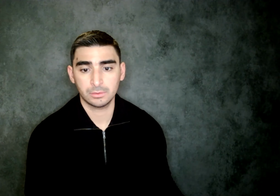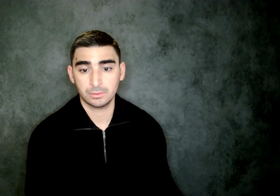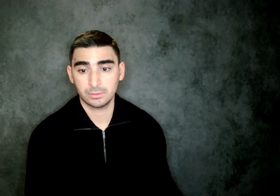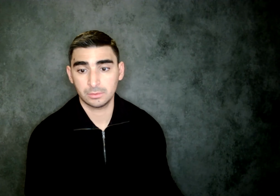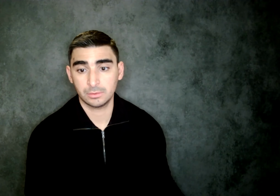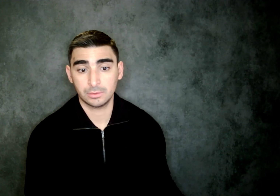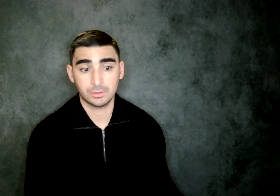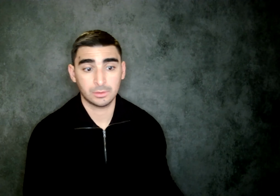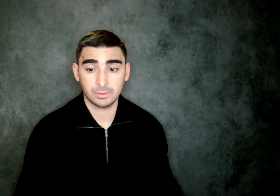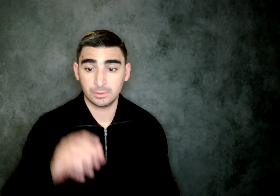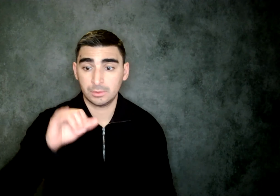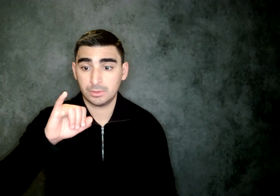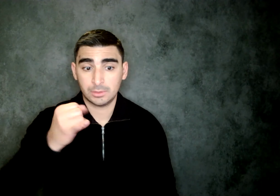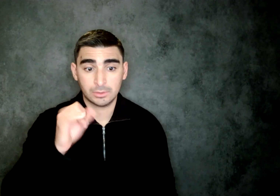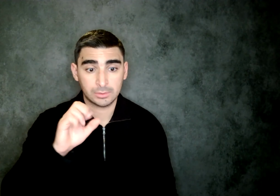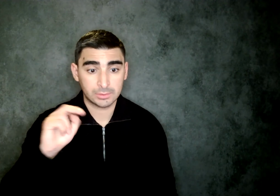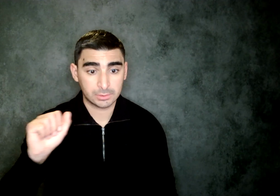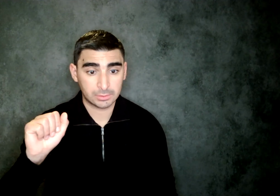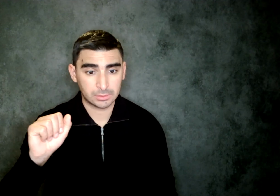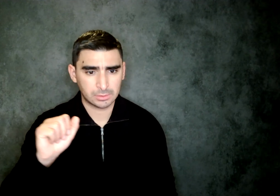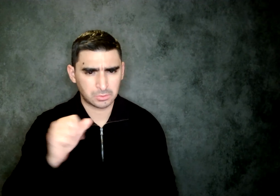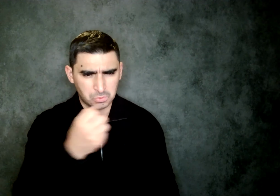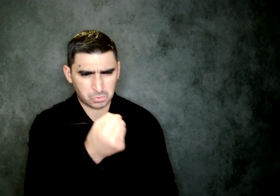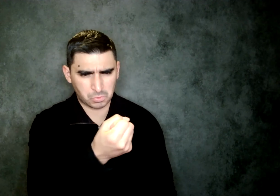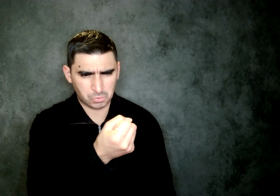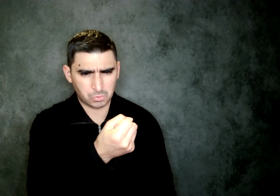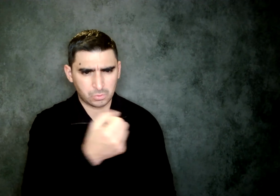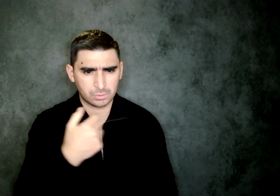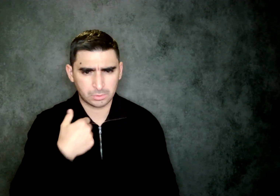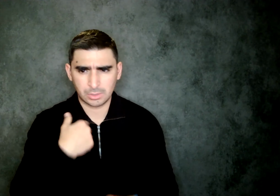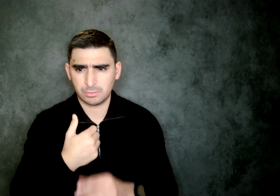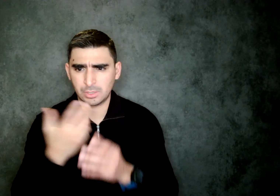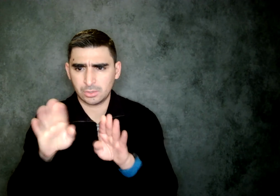So Jenna, I'll ask you to speak in just a minute. I just want to close my thought.